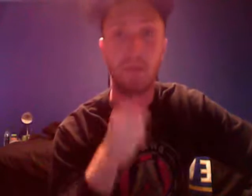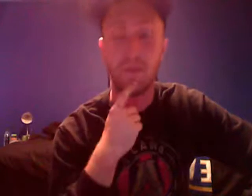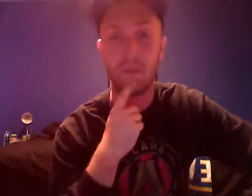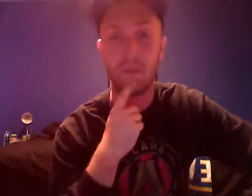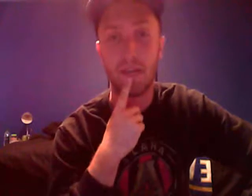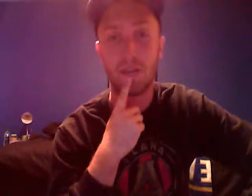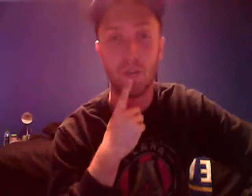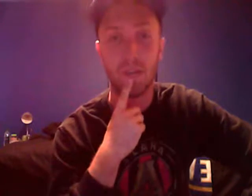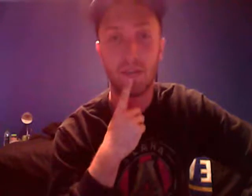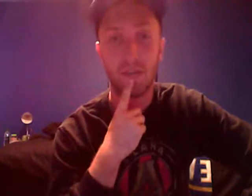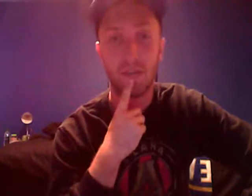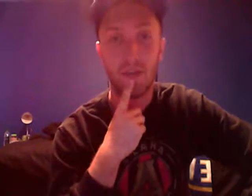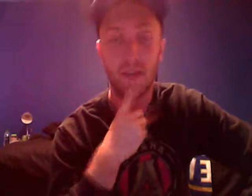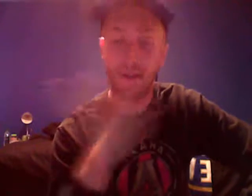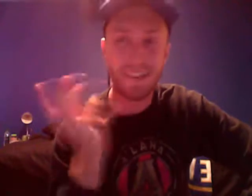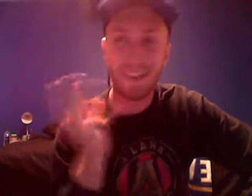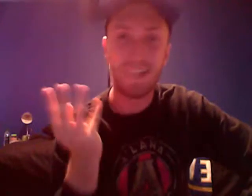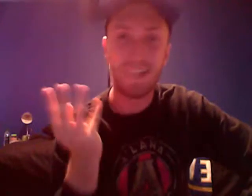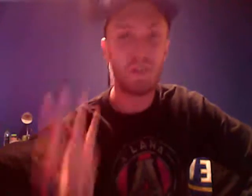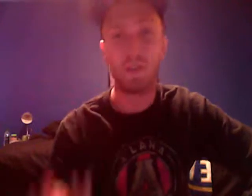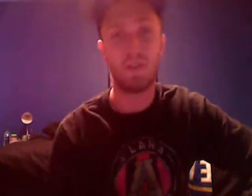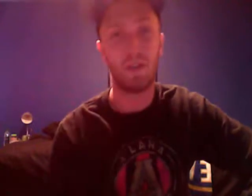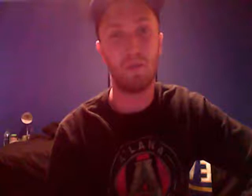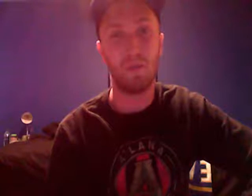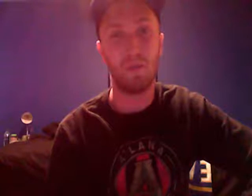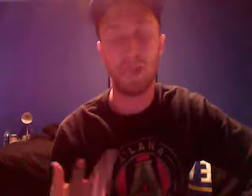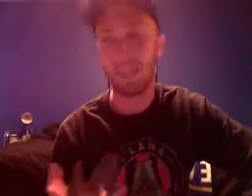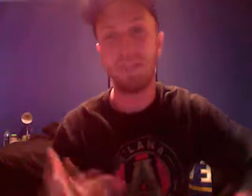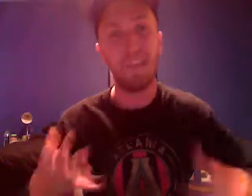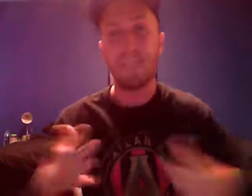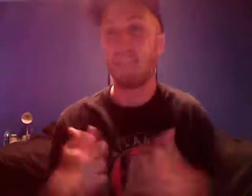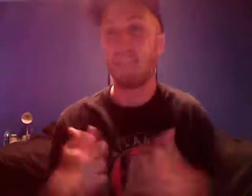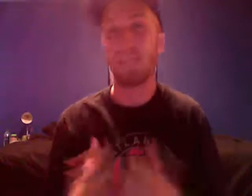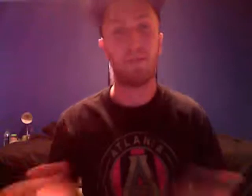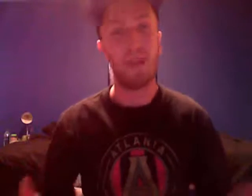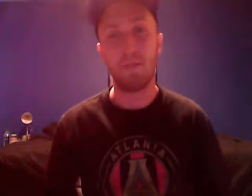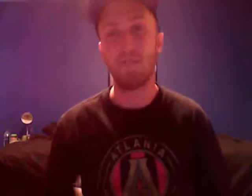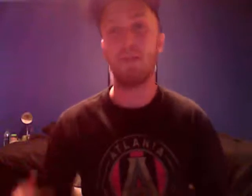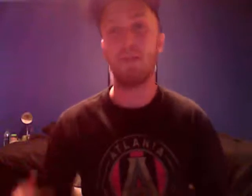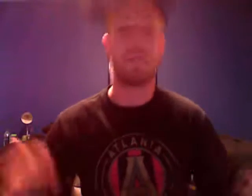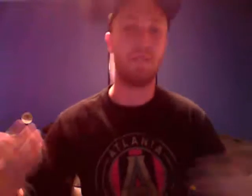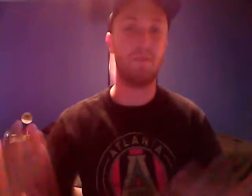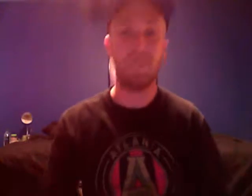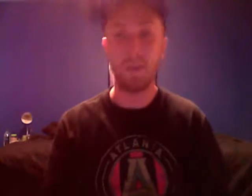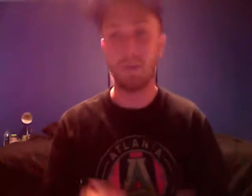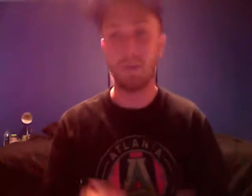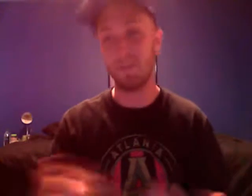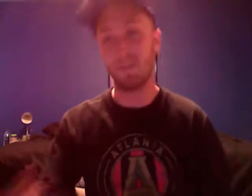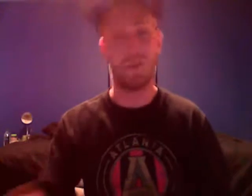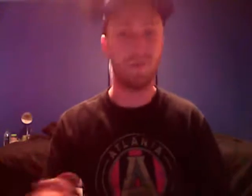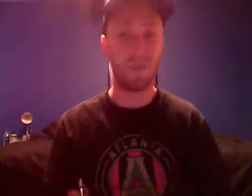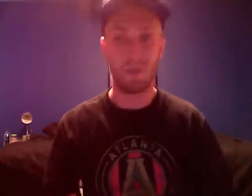have been for the past 2 weeks. And I get it's hard to play on the road. I get it's a different atmosphere, it's a different field, this is turf, not